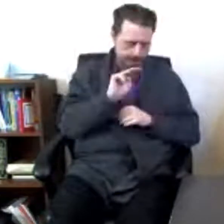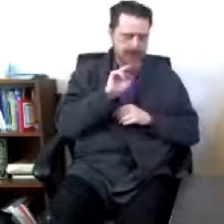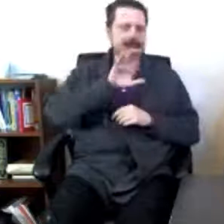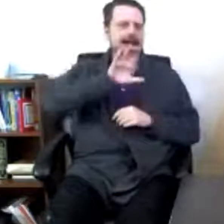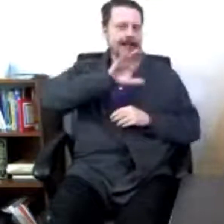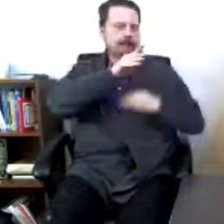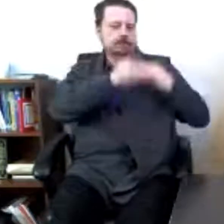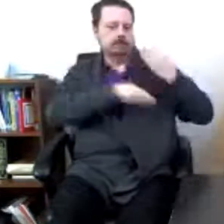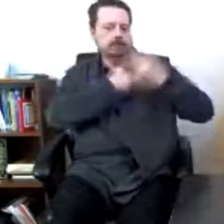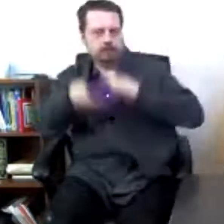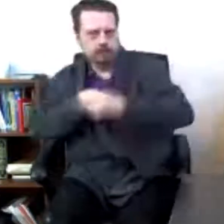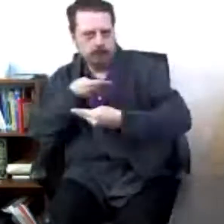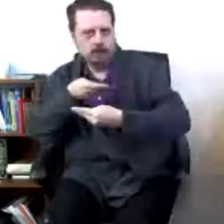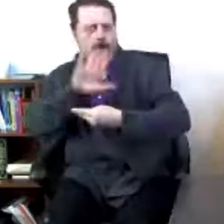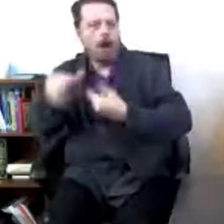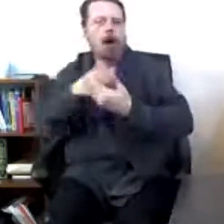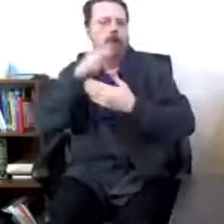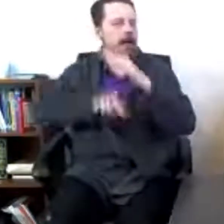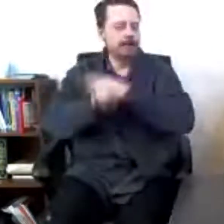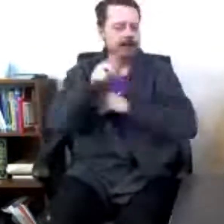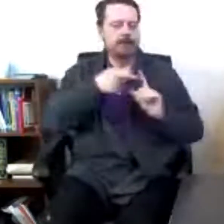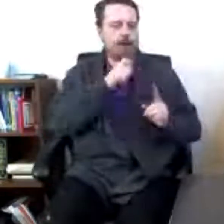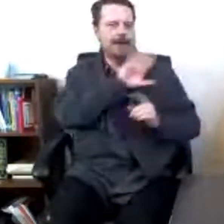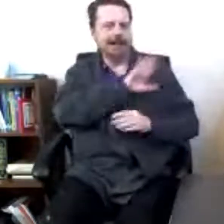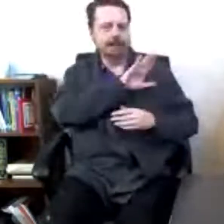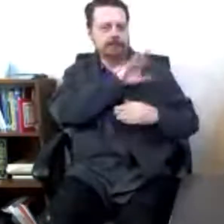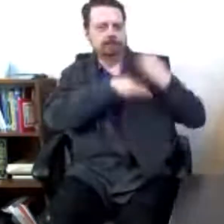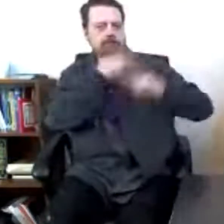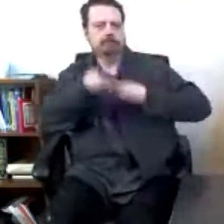father of all the prophets that came after him.